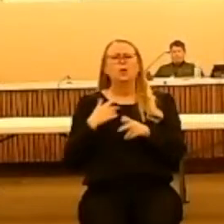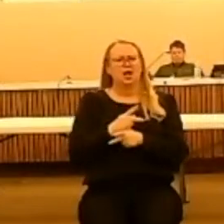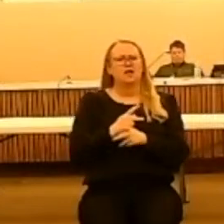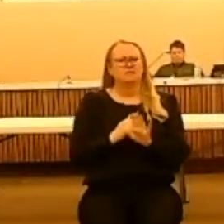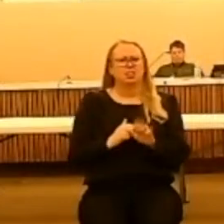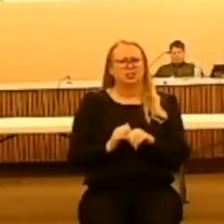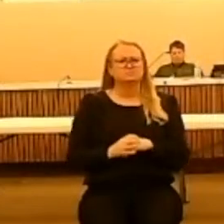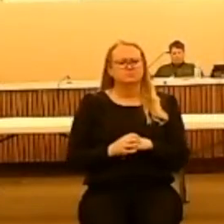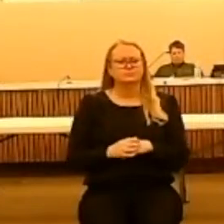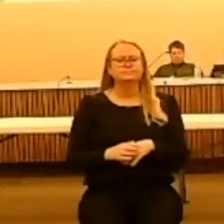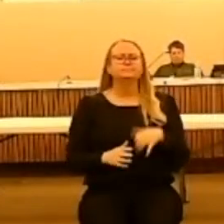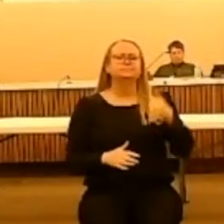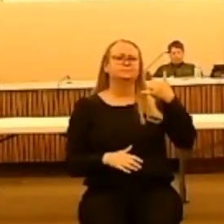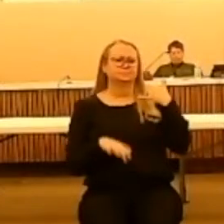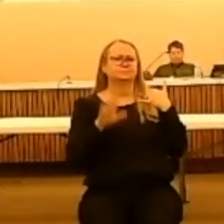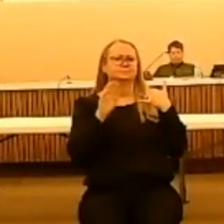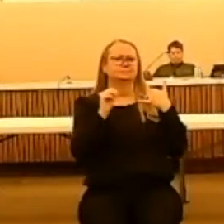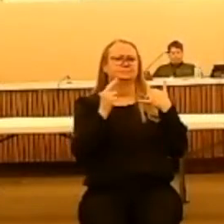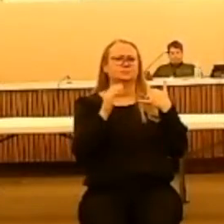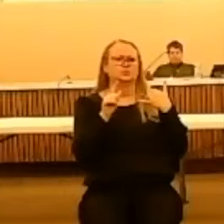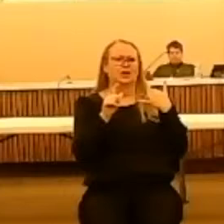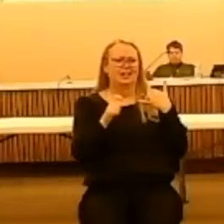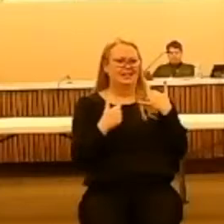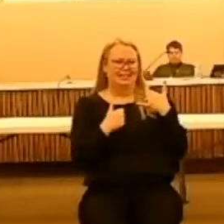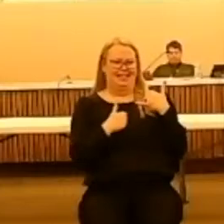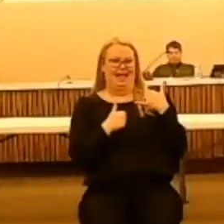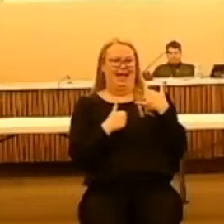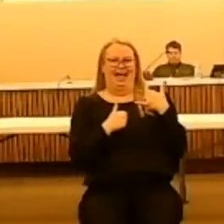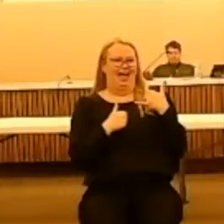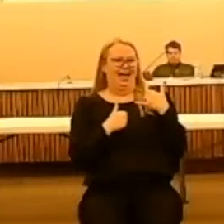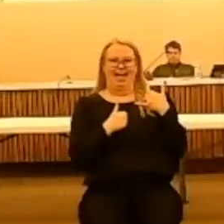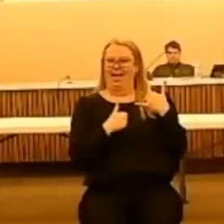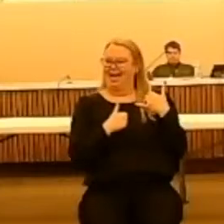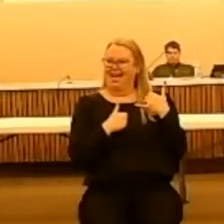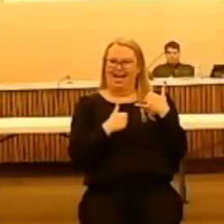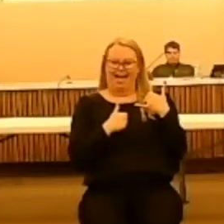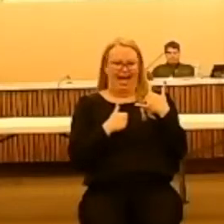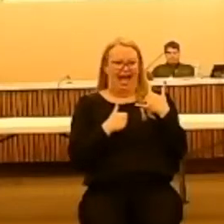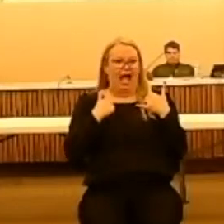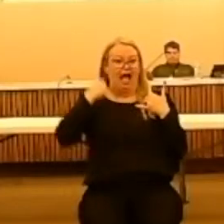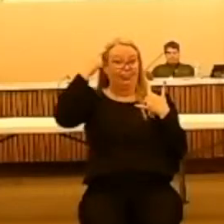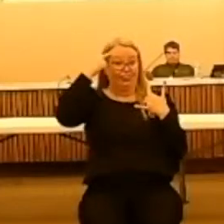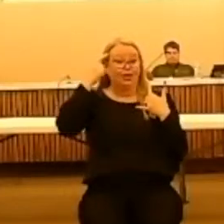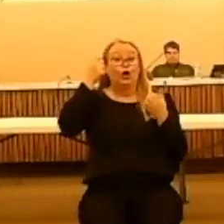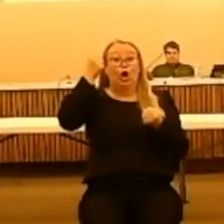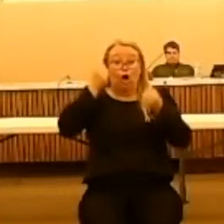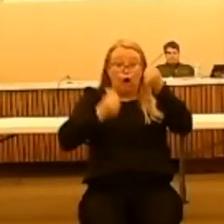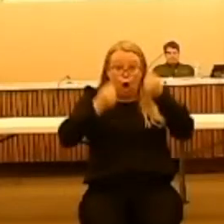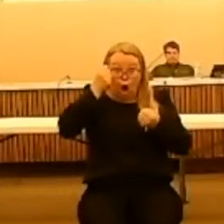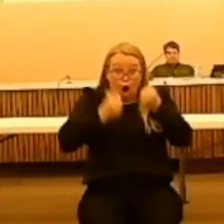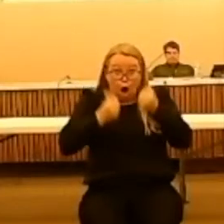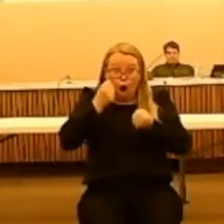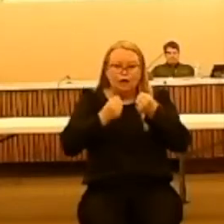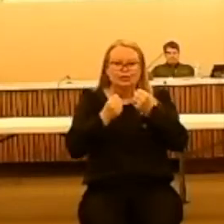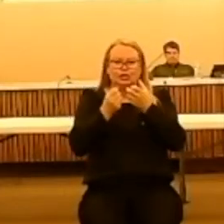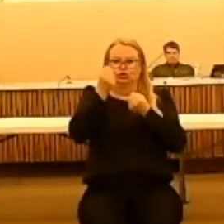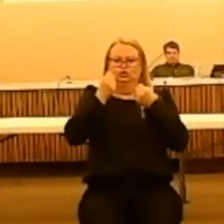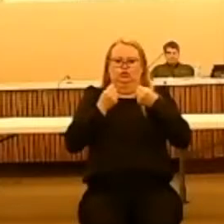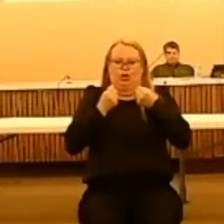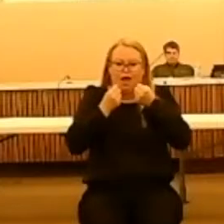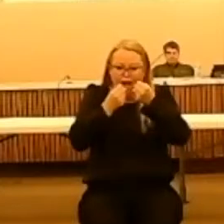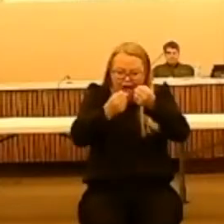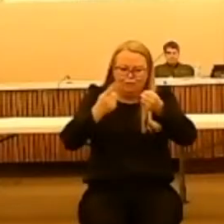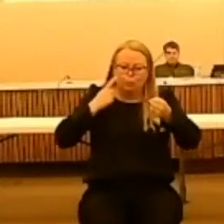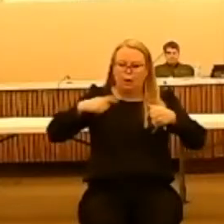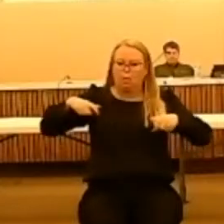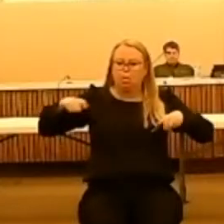Sure, absolutely. My concern was more for the dripping off of the increasing cars versus salting the road more,